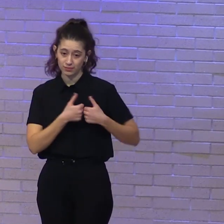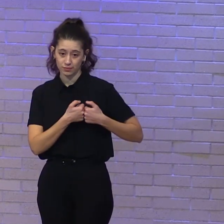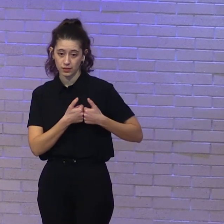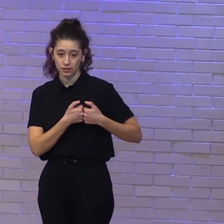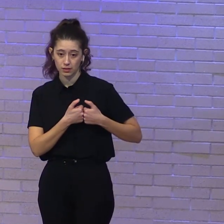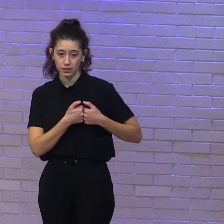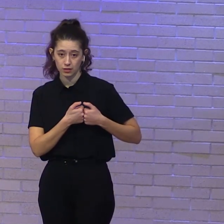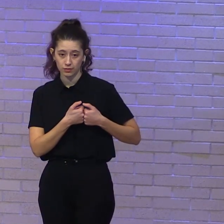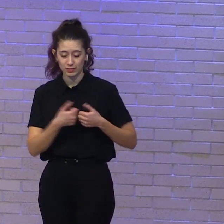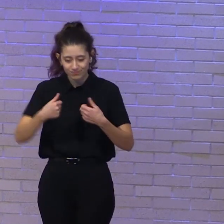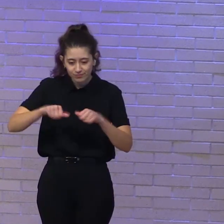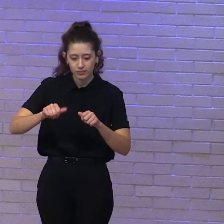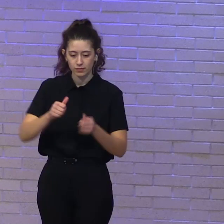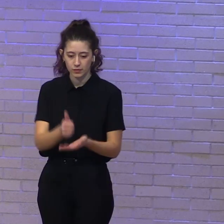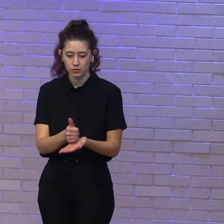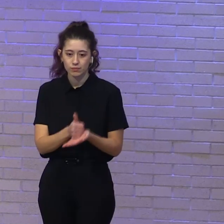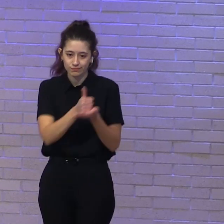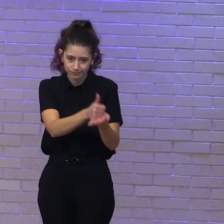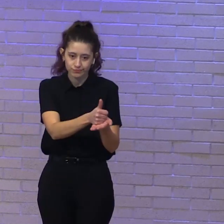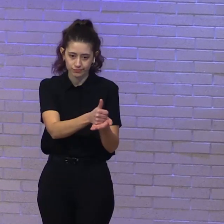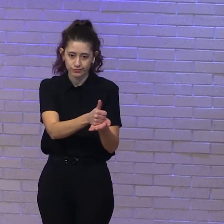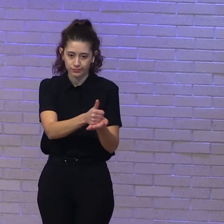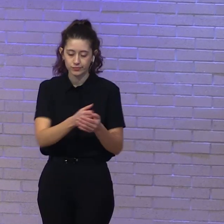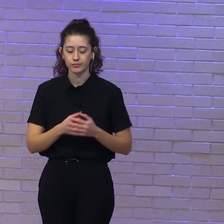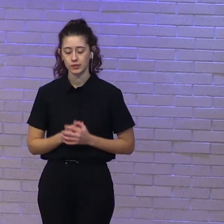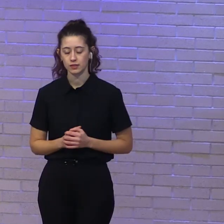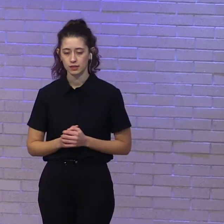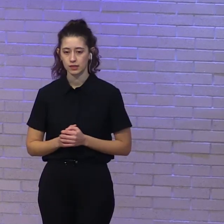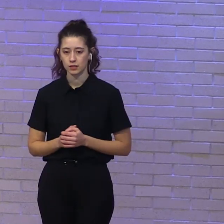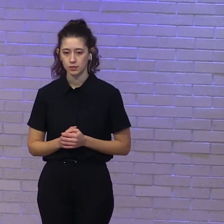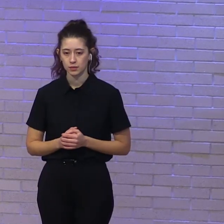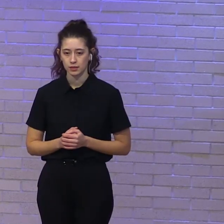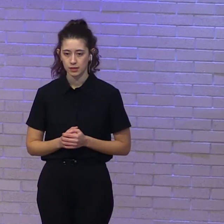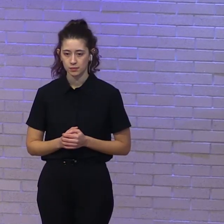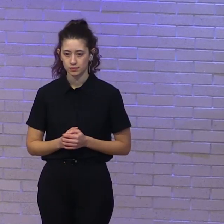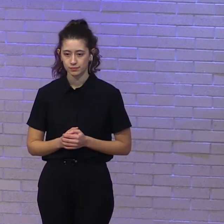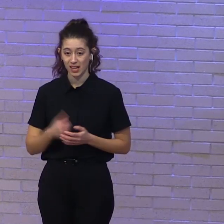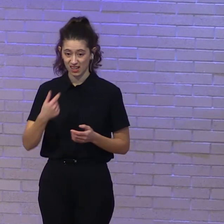hanging out and talking and building community with my friends at camp.